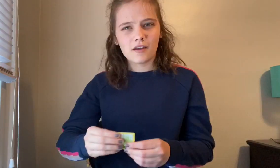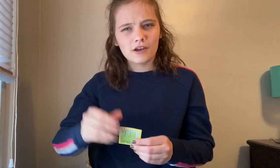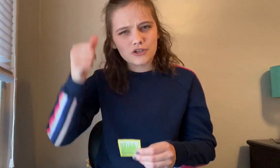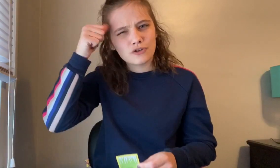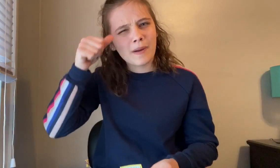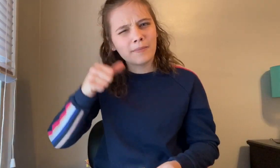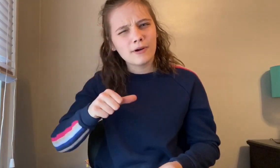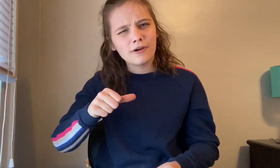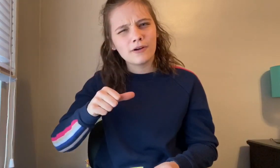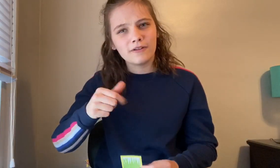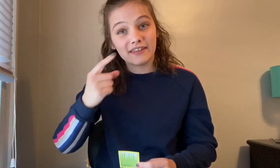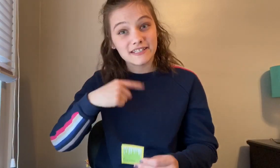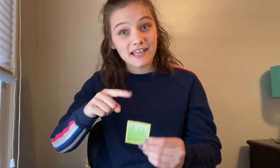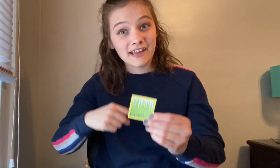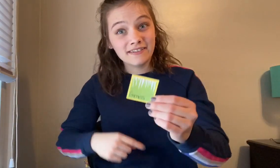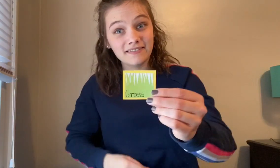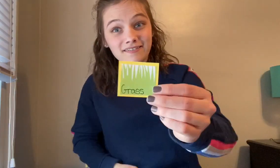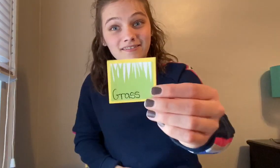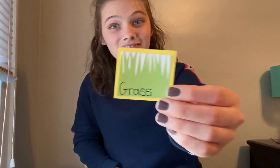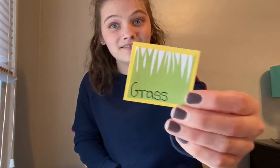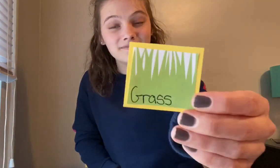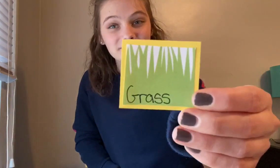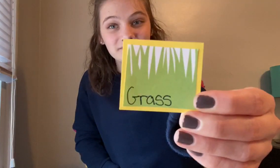Do you remember this sign?